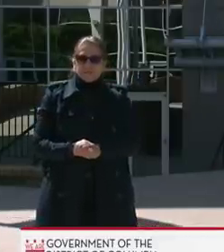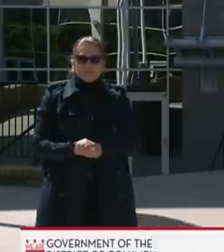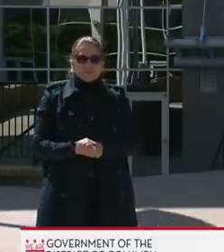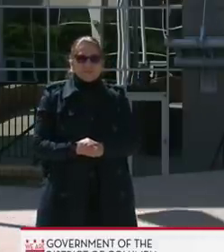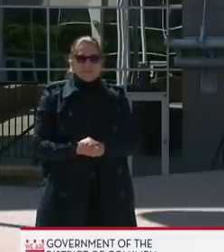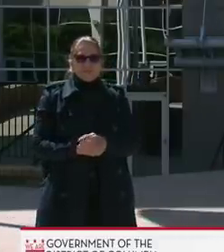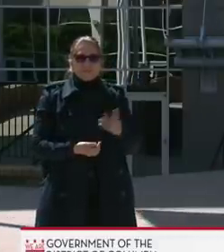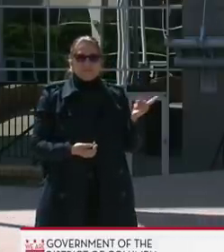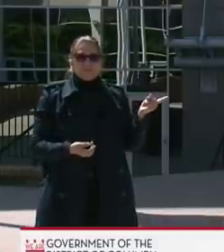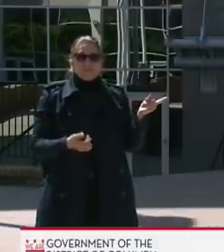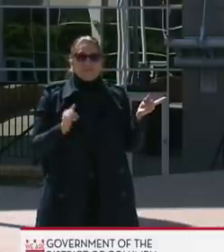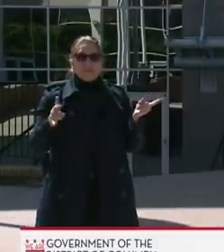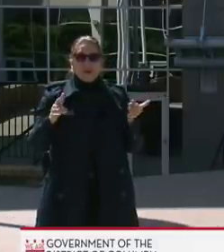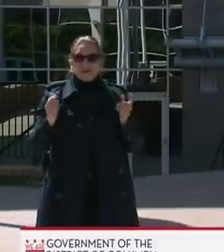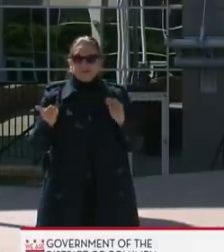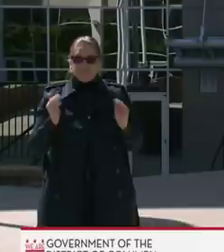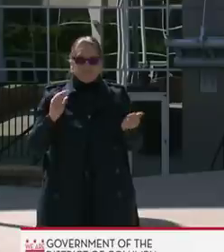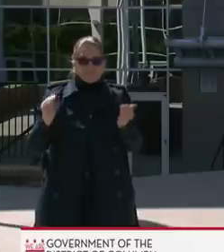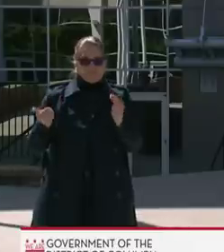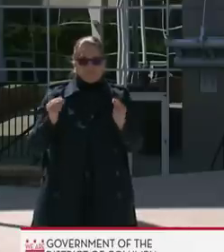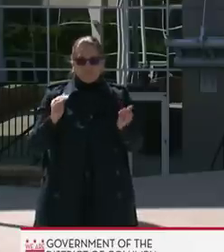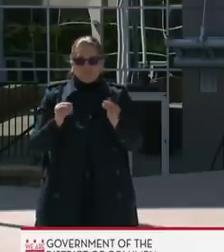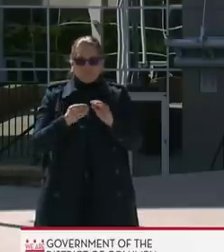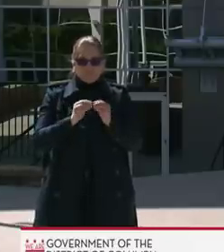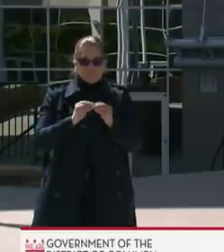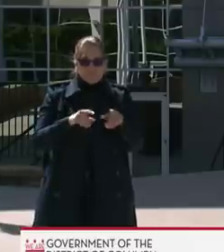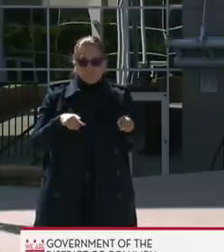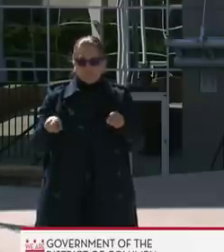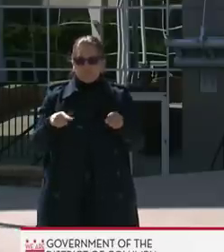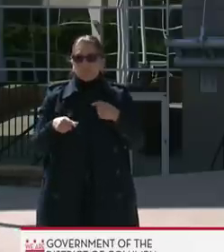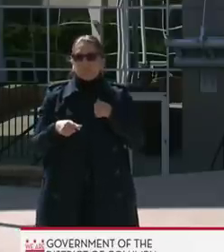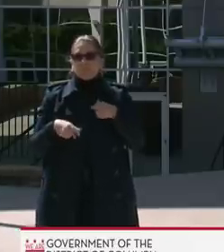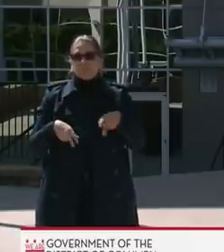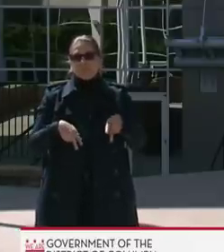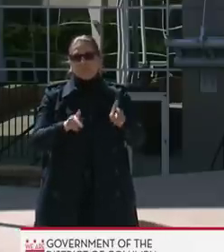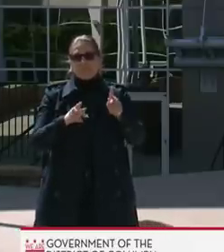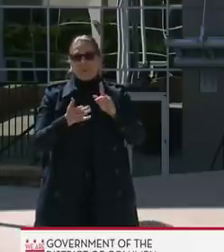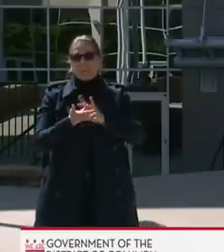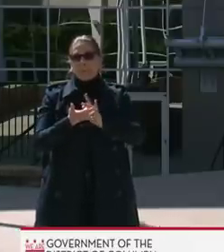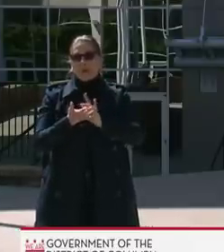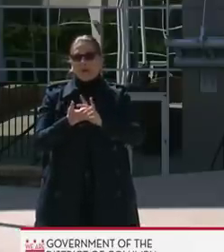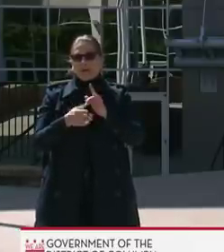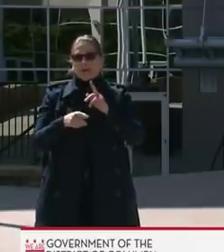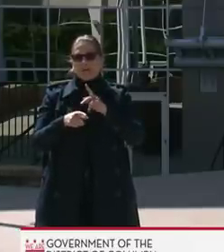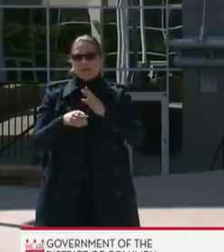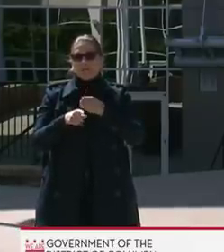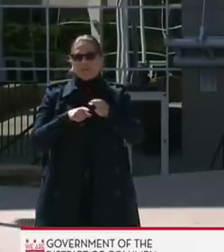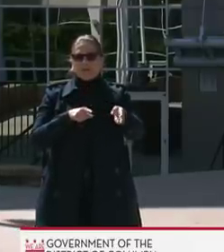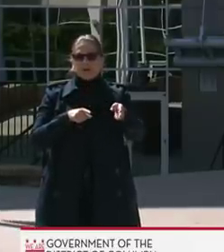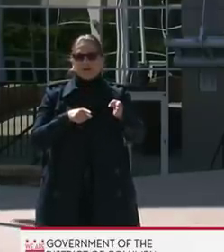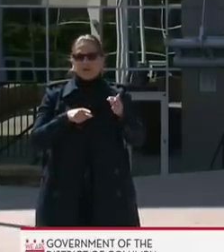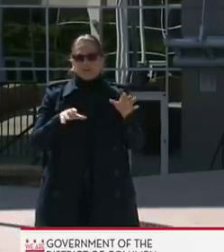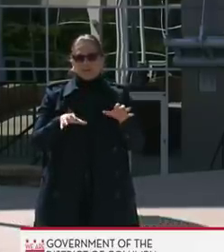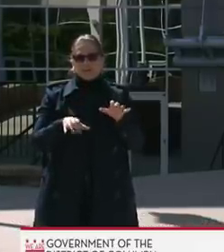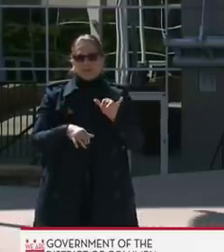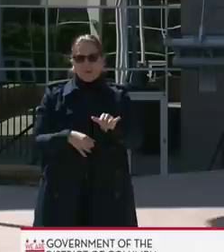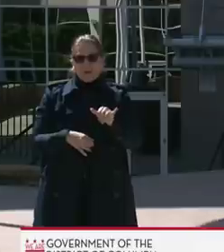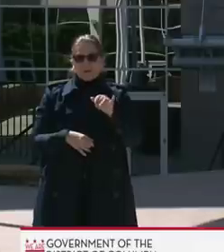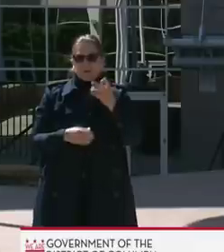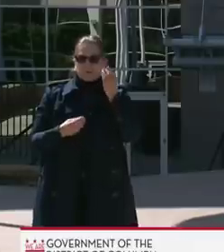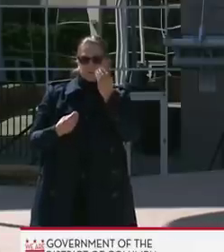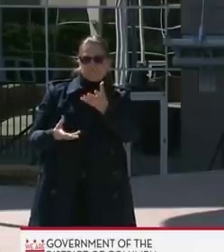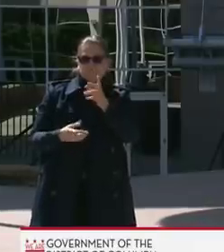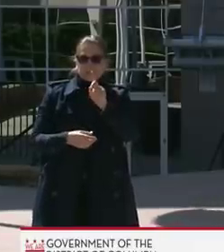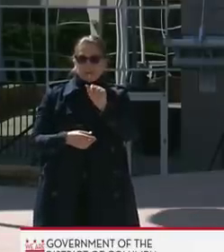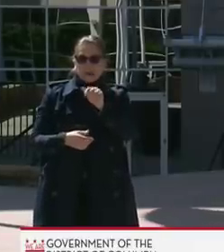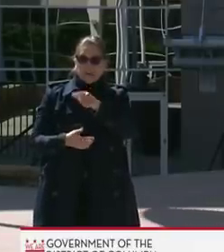to the medical professionals, but I think what you can see from the data is that